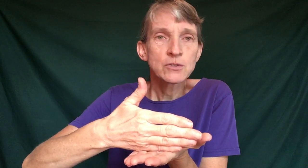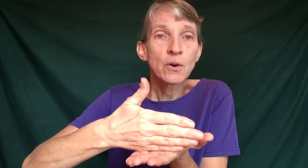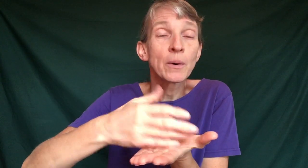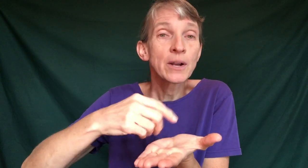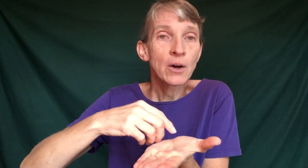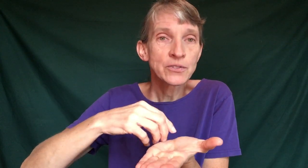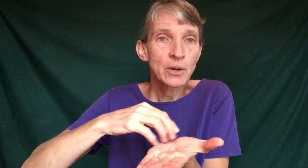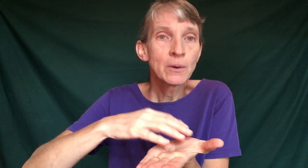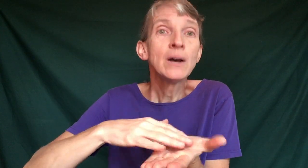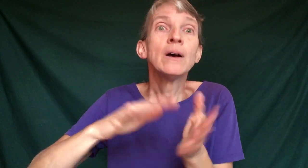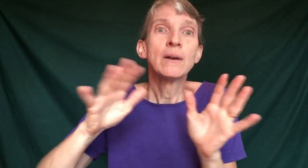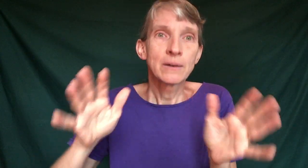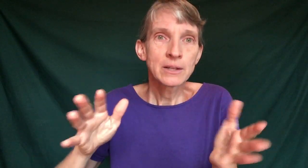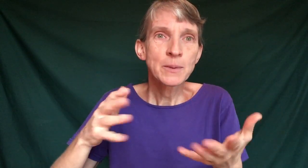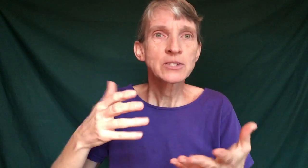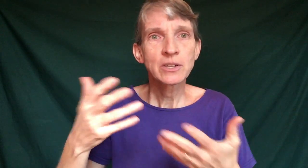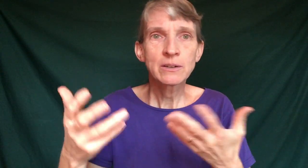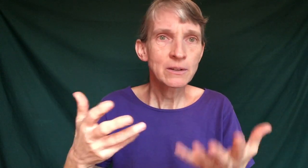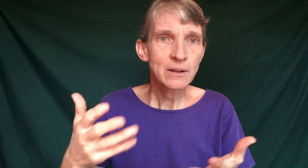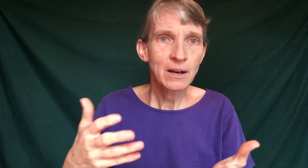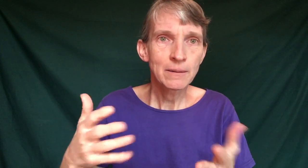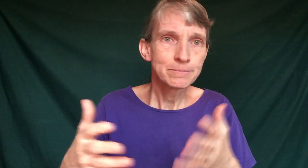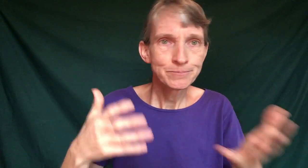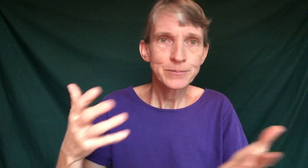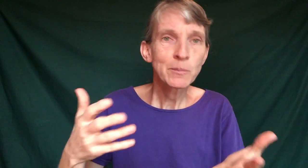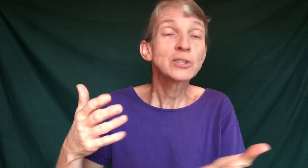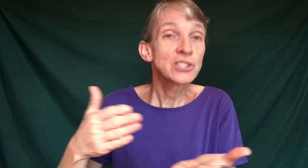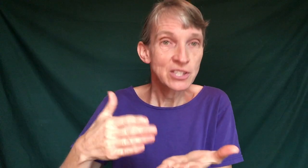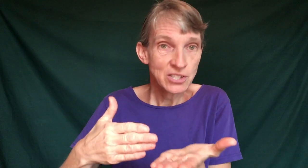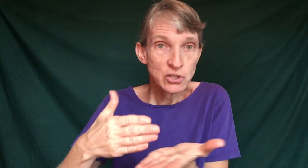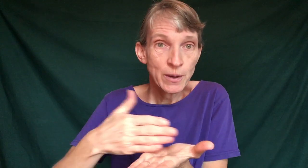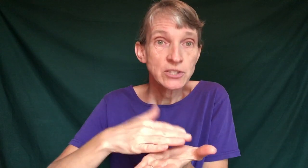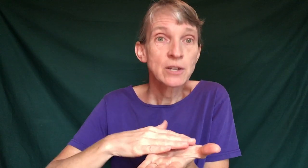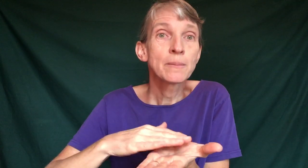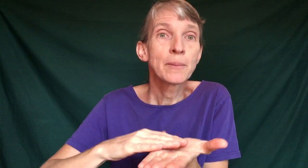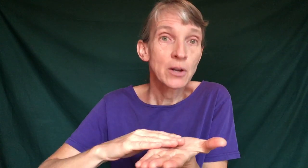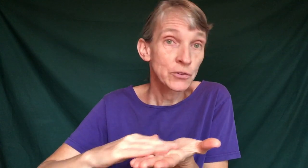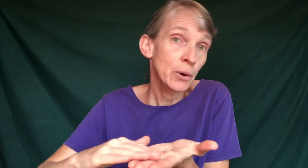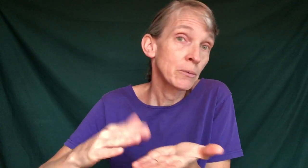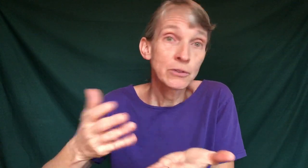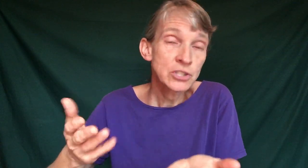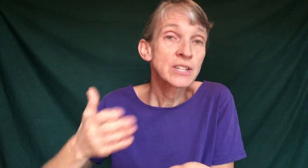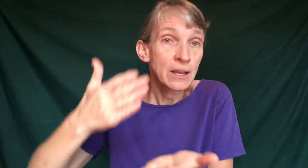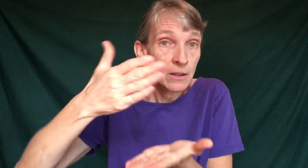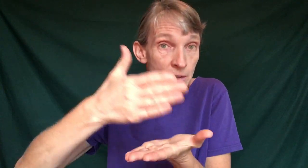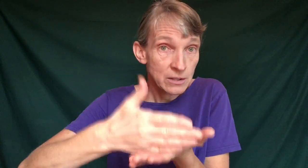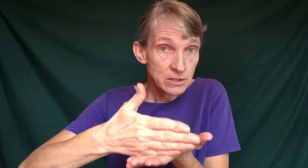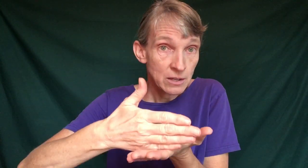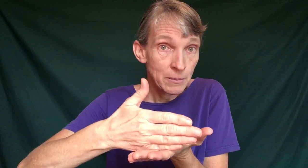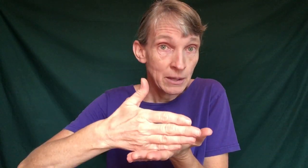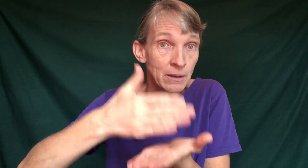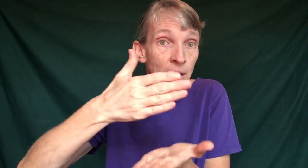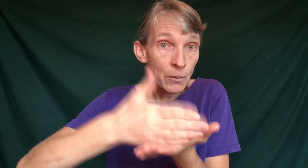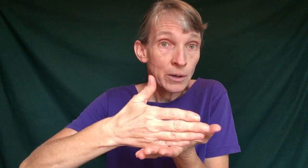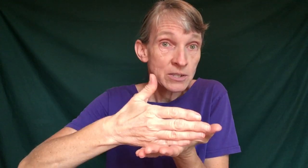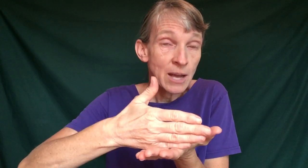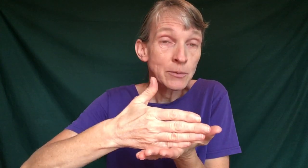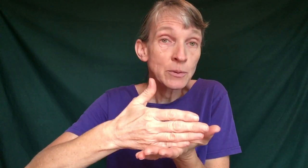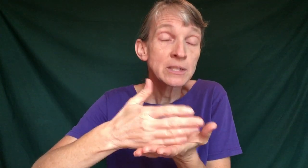one also, especially in an emergency situation, but also for just saying that we're going to stop doing